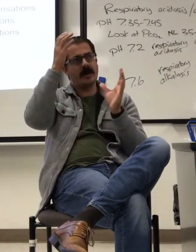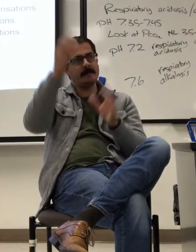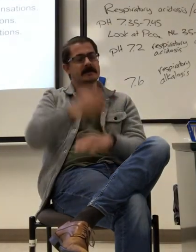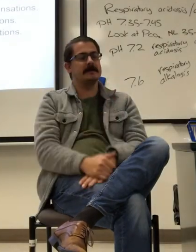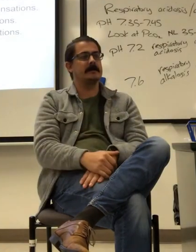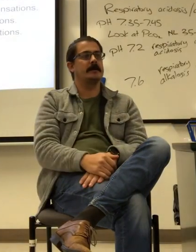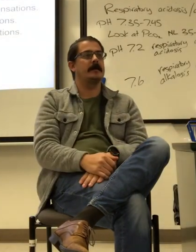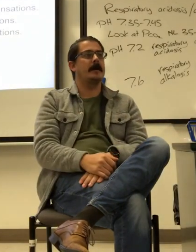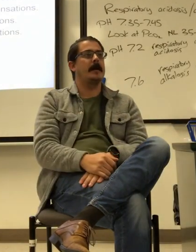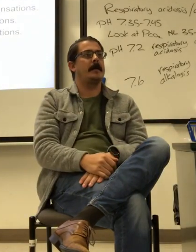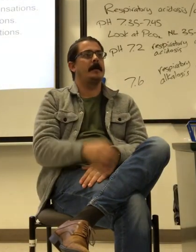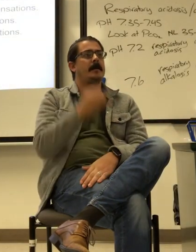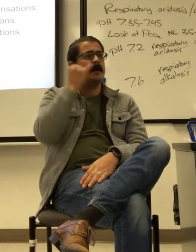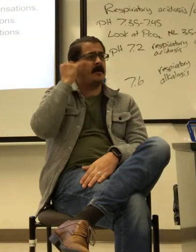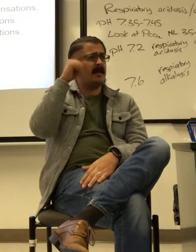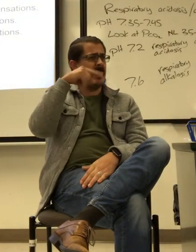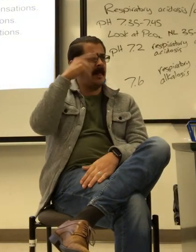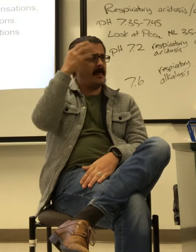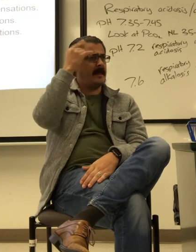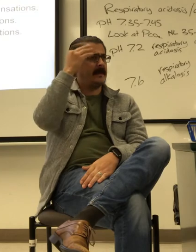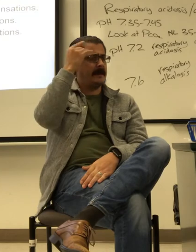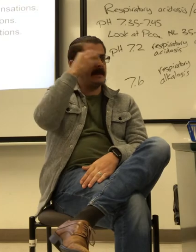that thinking is, if